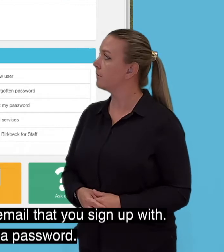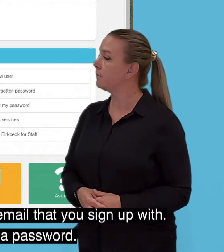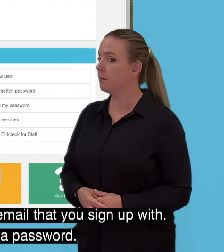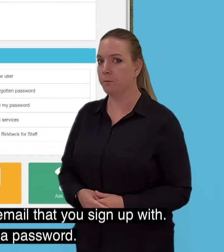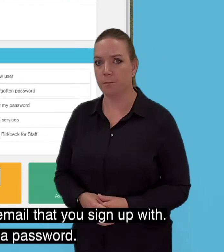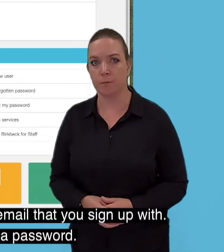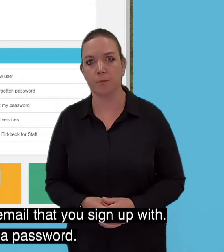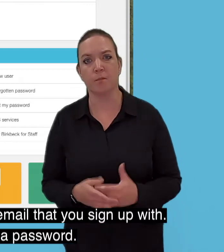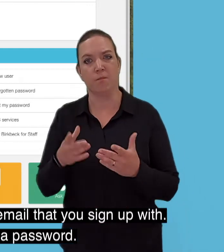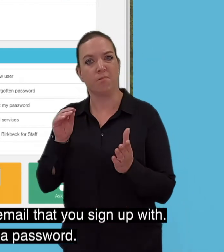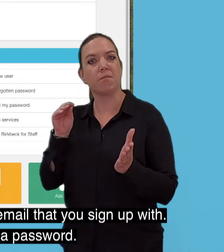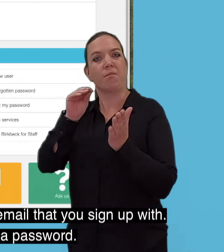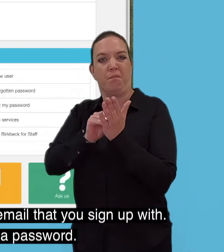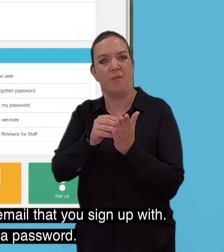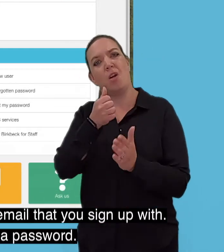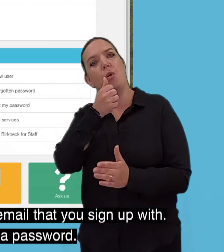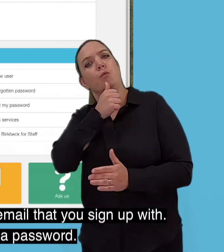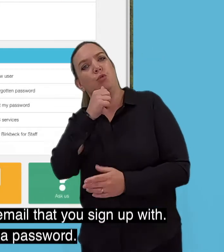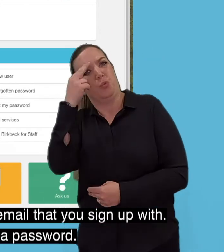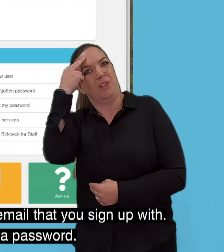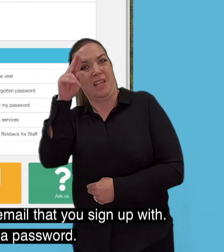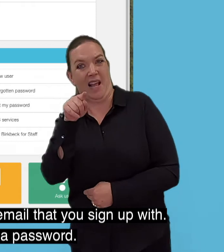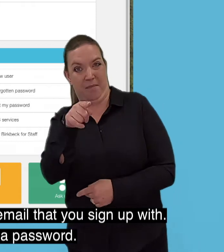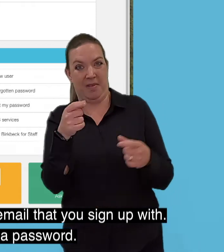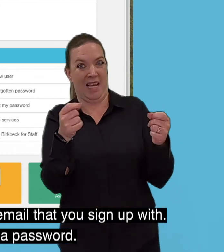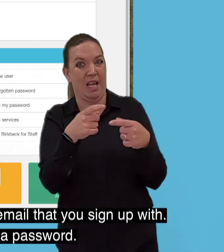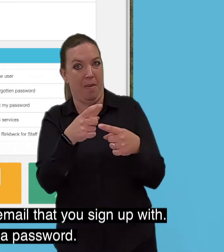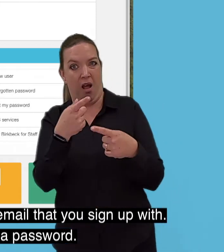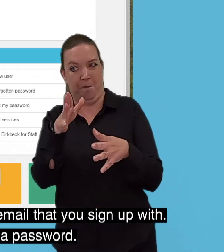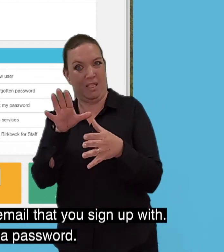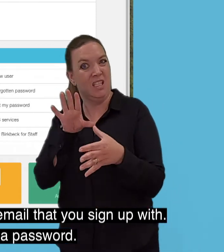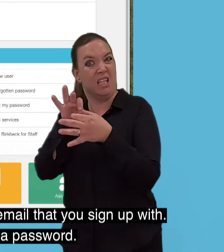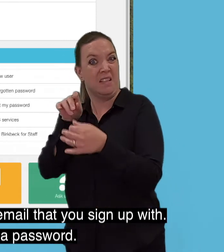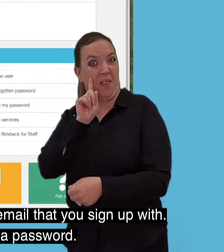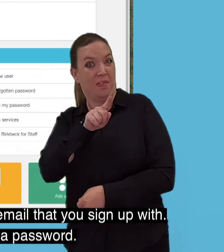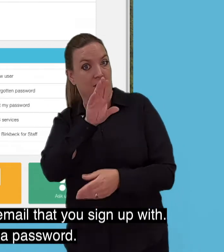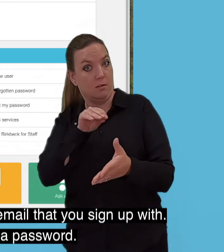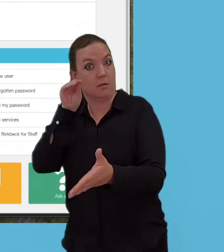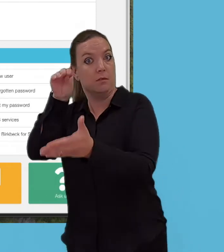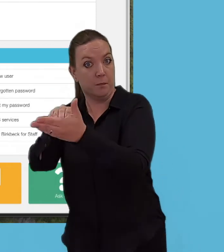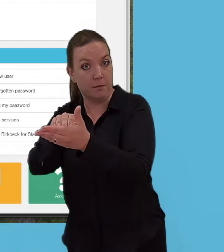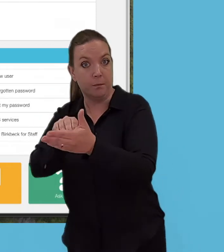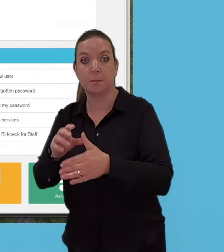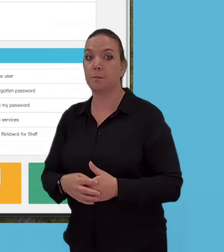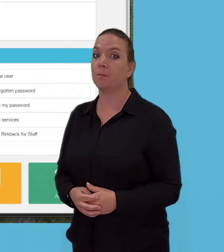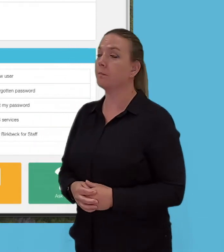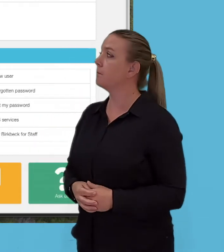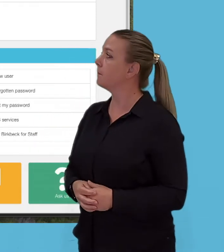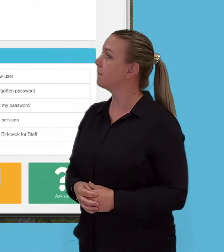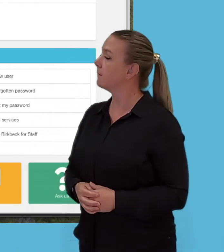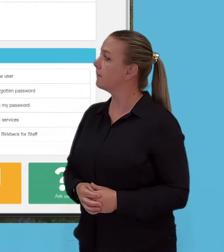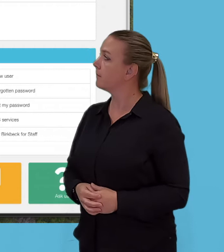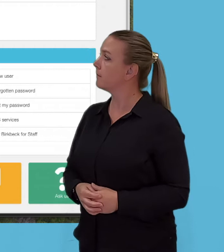So you've got your username, which will be the email that you sign up with, and you'll also be asked to set up a password.